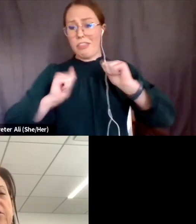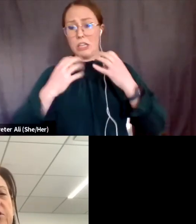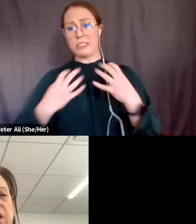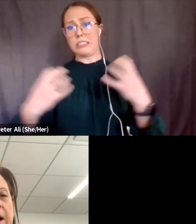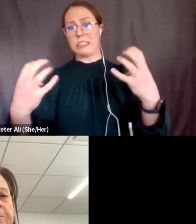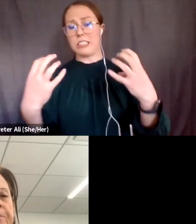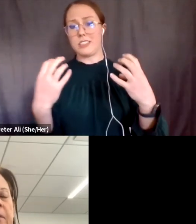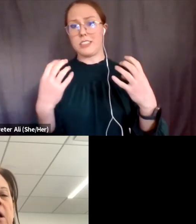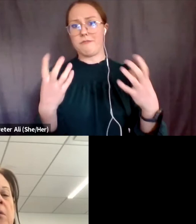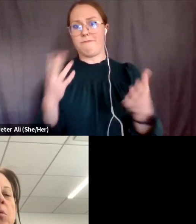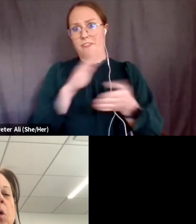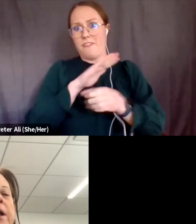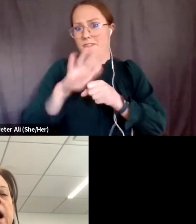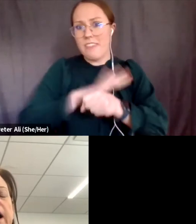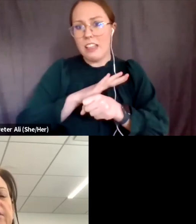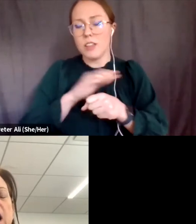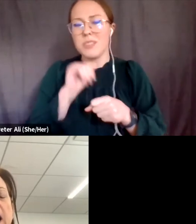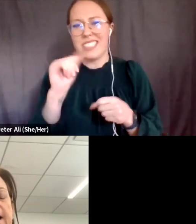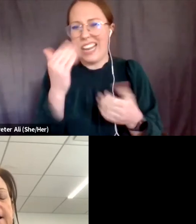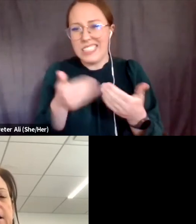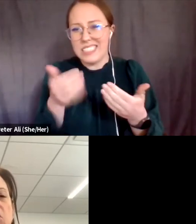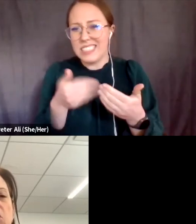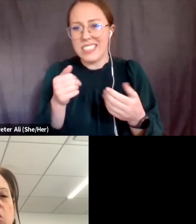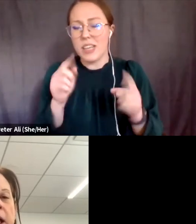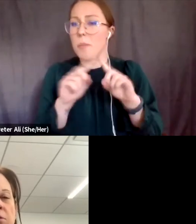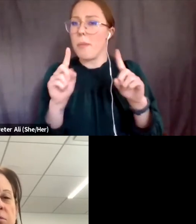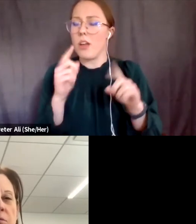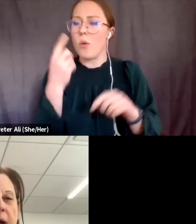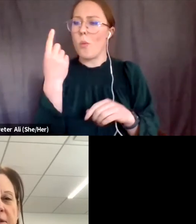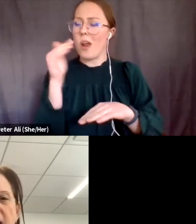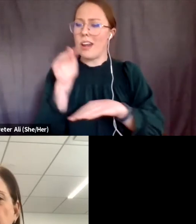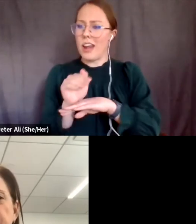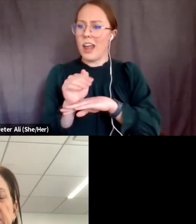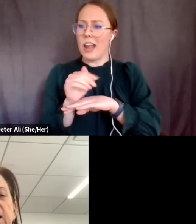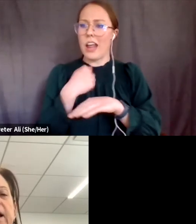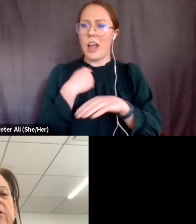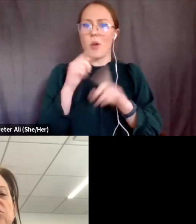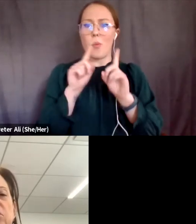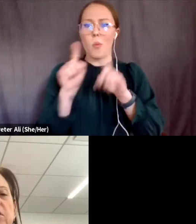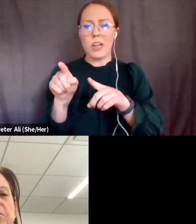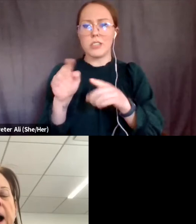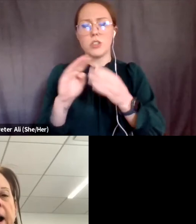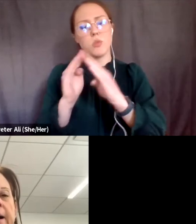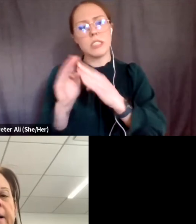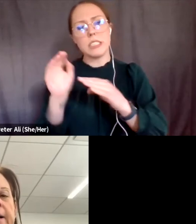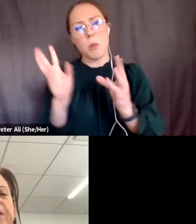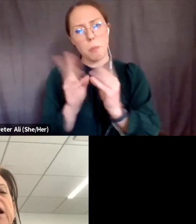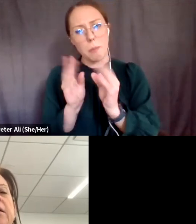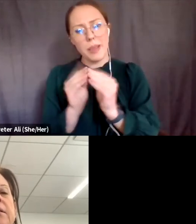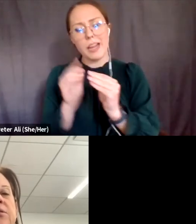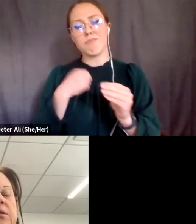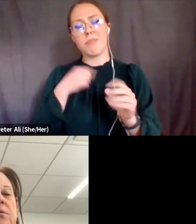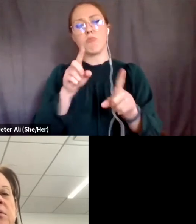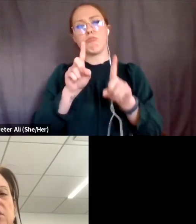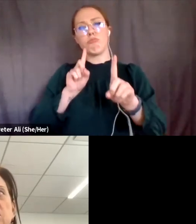an easy job. But one night, I went to a town meeting and I stood at the back and